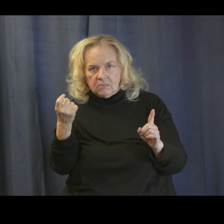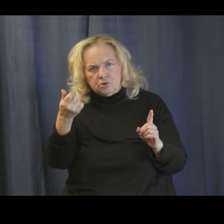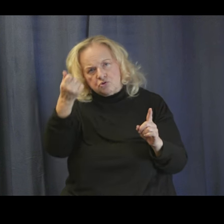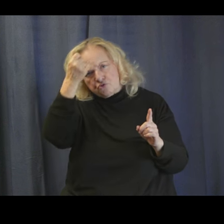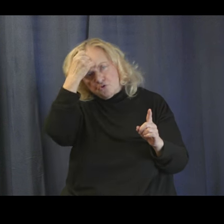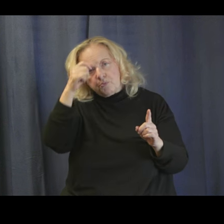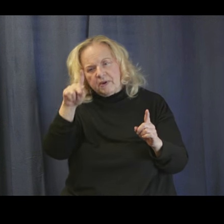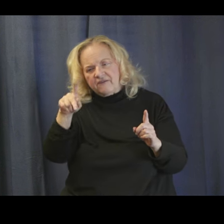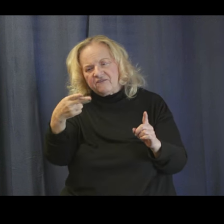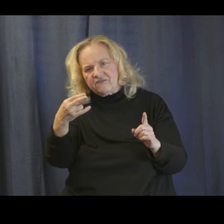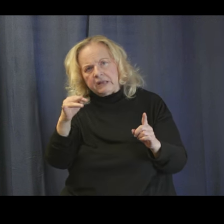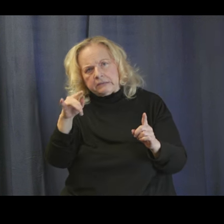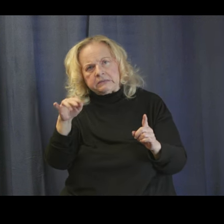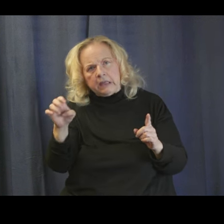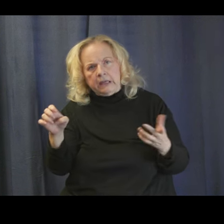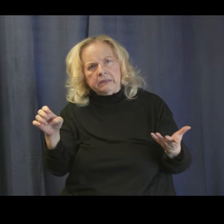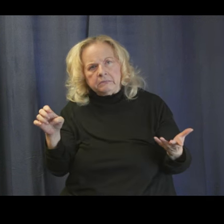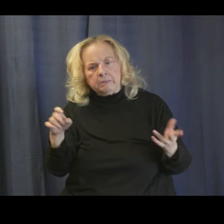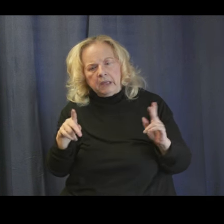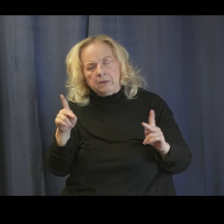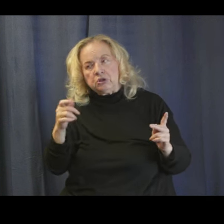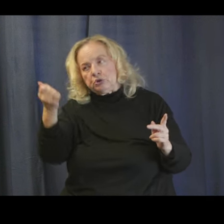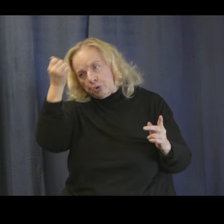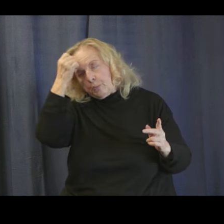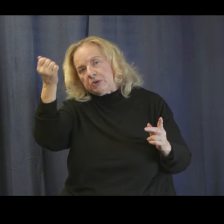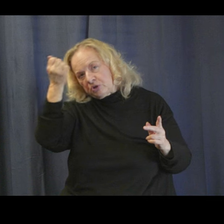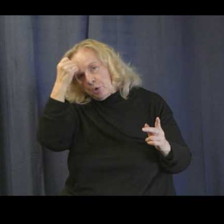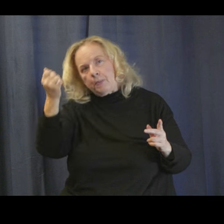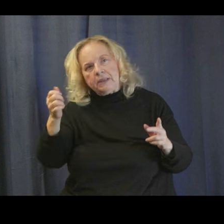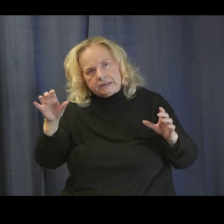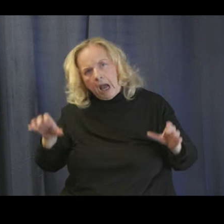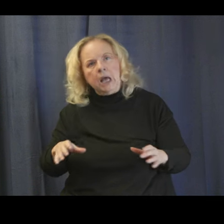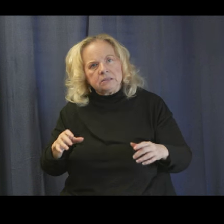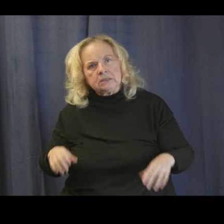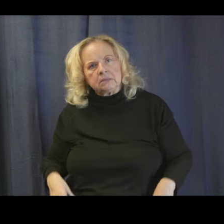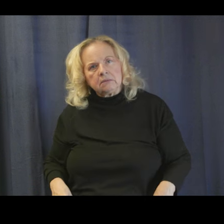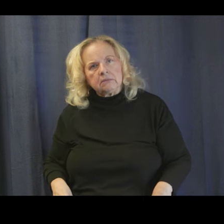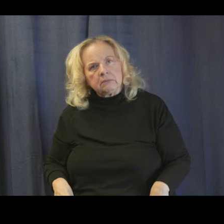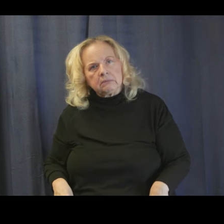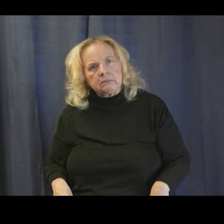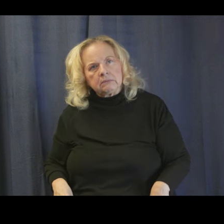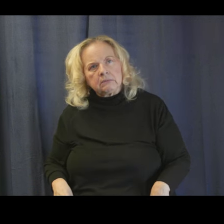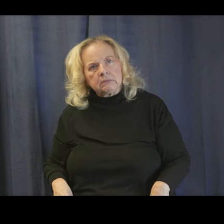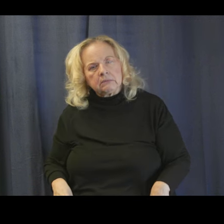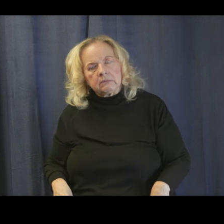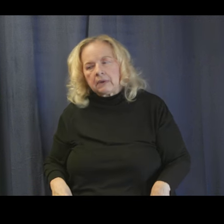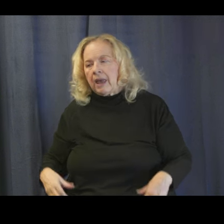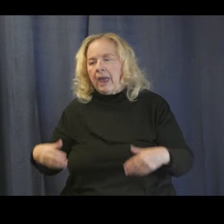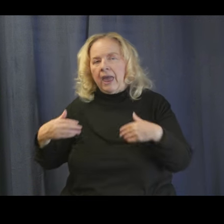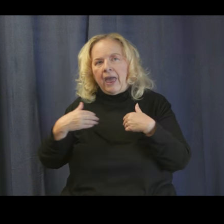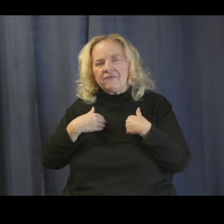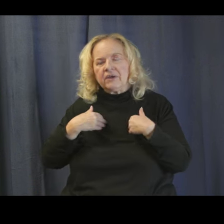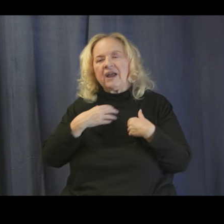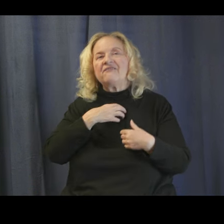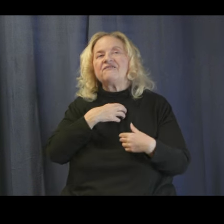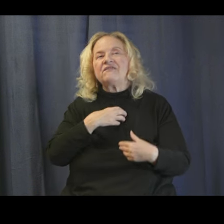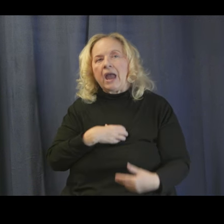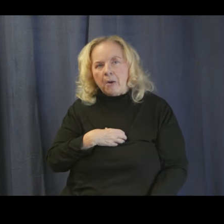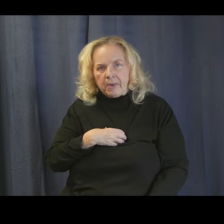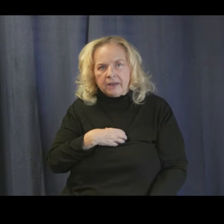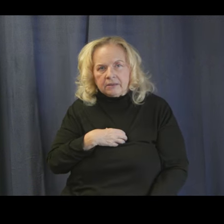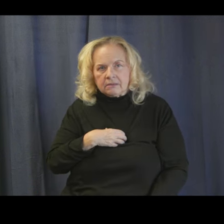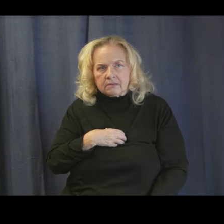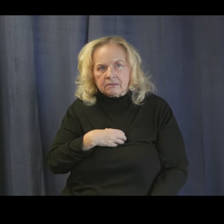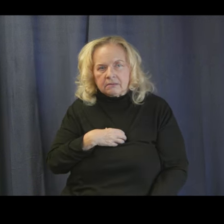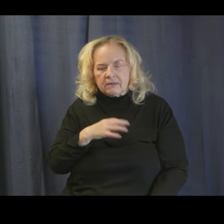see how stupid the Philistines are? I mean, stupid is as stupid does. Here, they're having a